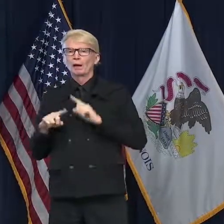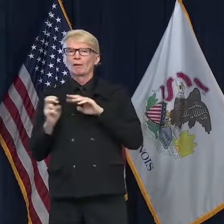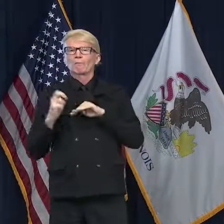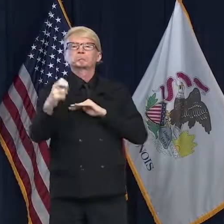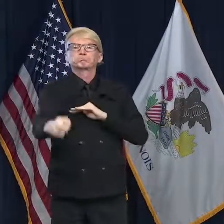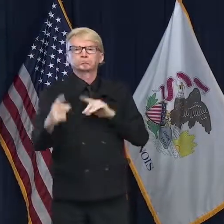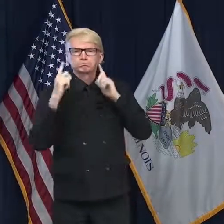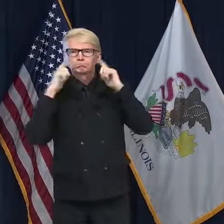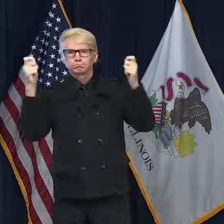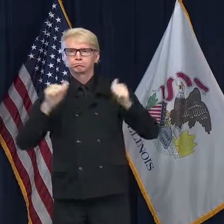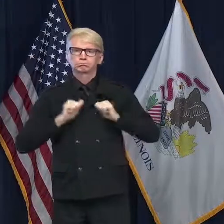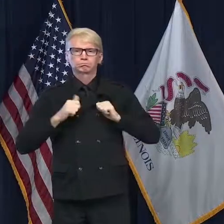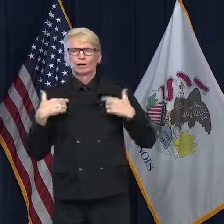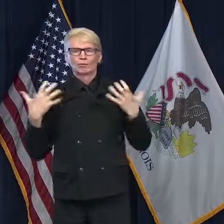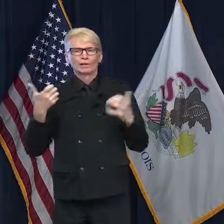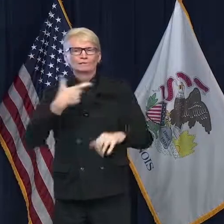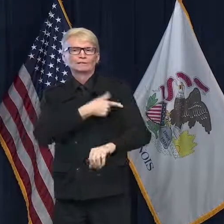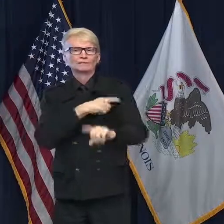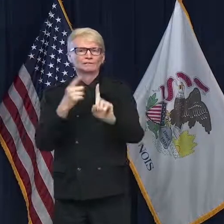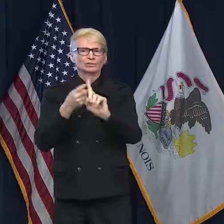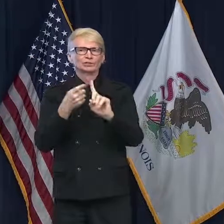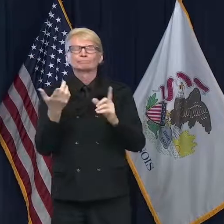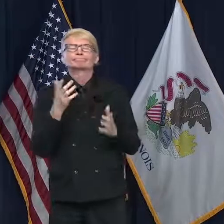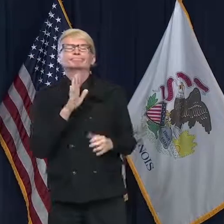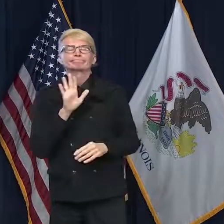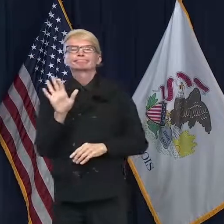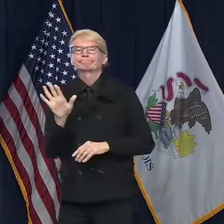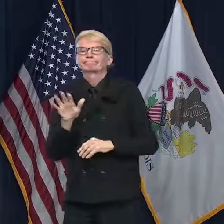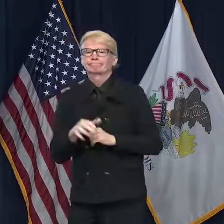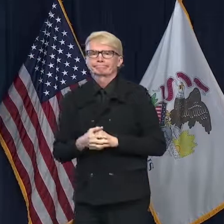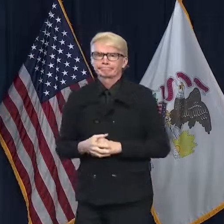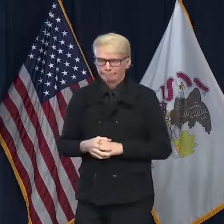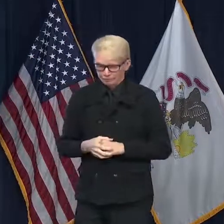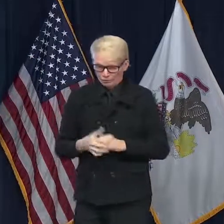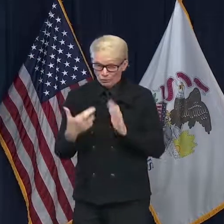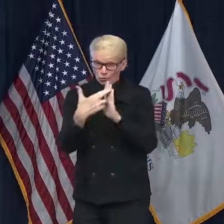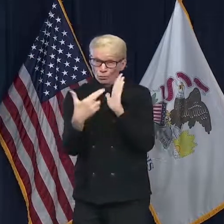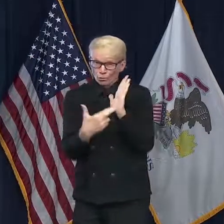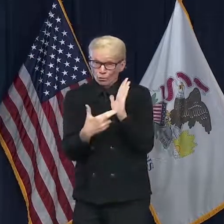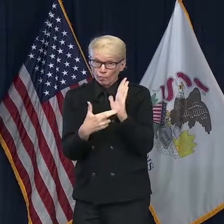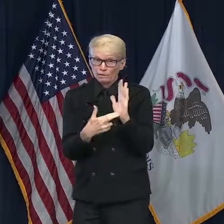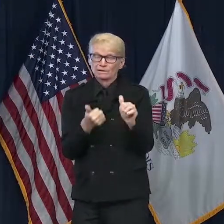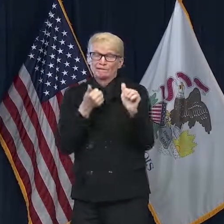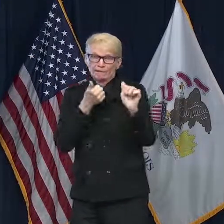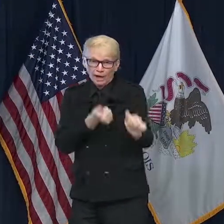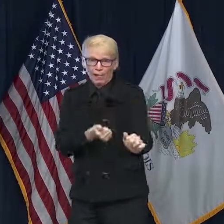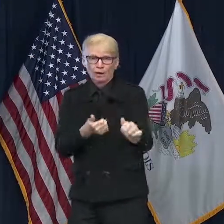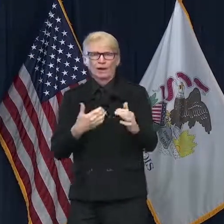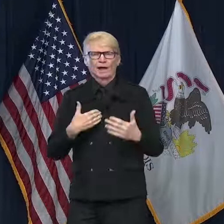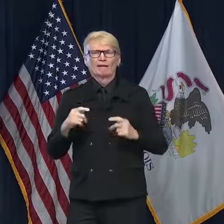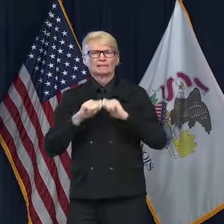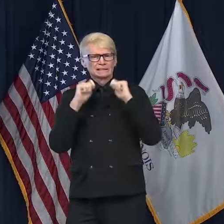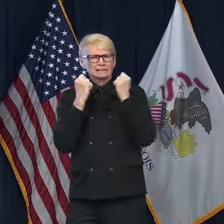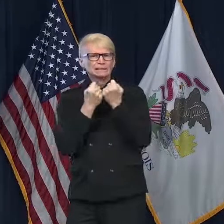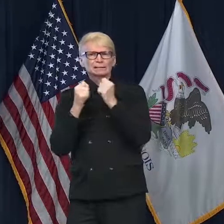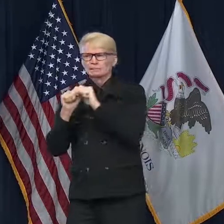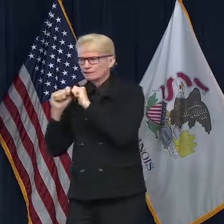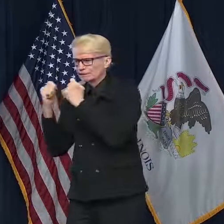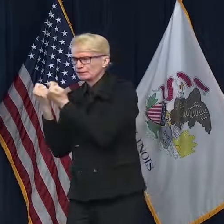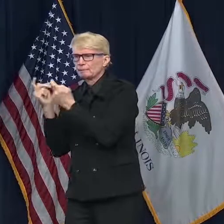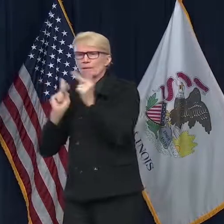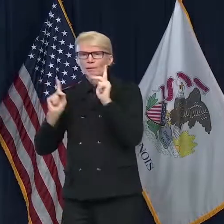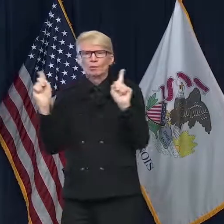I appreciate that question. So we have a clear set of guidance. We have had teams of people